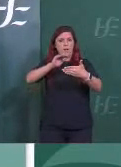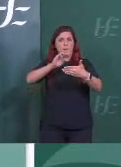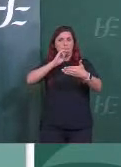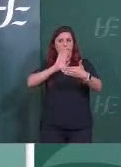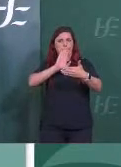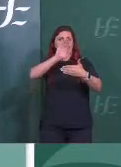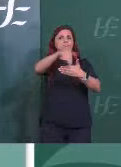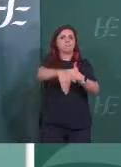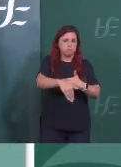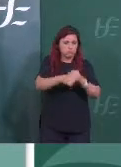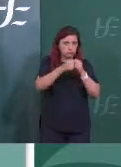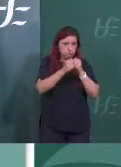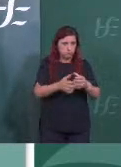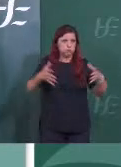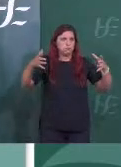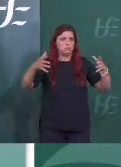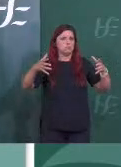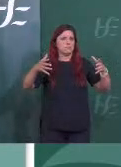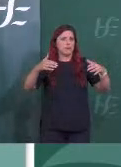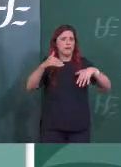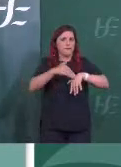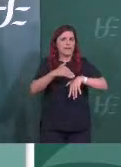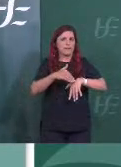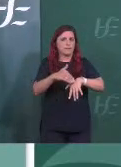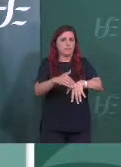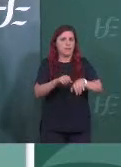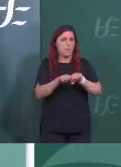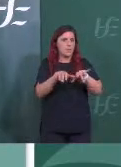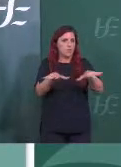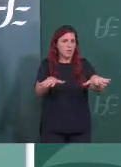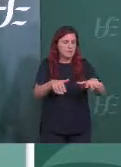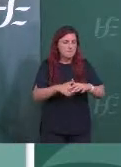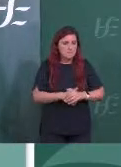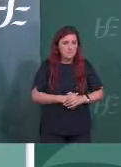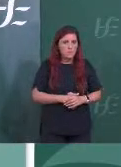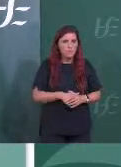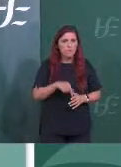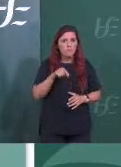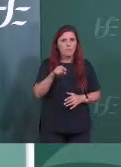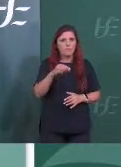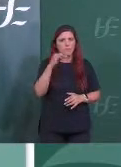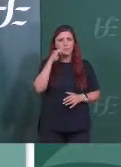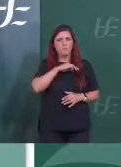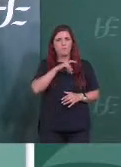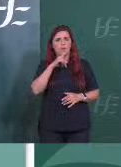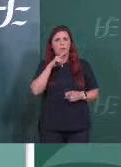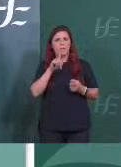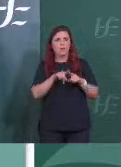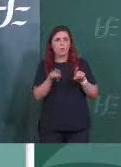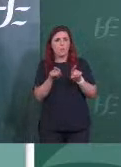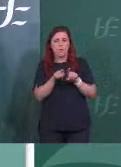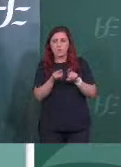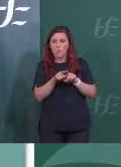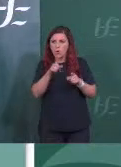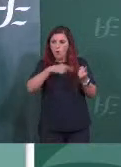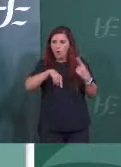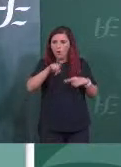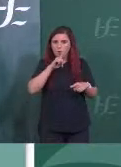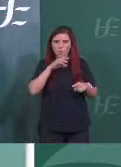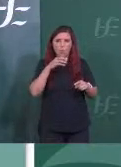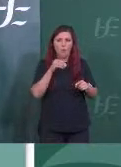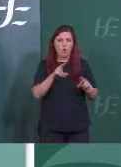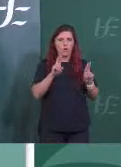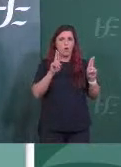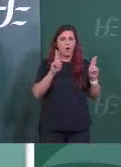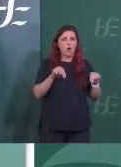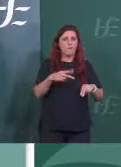chance of everybody testing positive for COVID-19. Obviously, particularly in unvaccinated, who are also at risk of more severe disease, hospitalization,